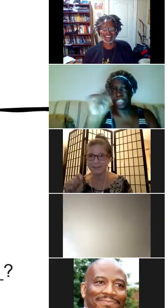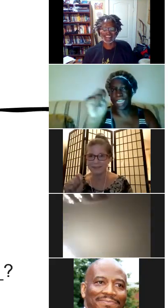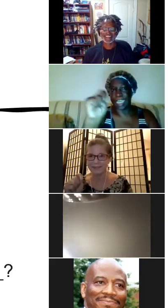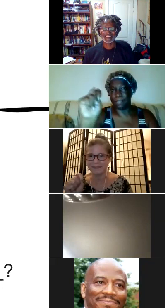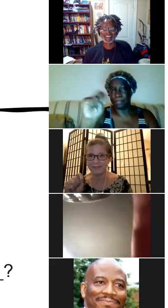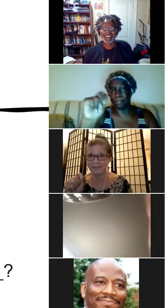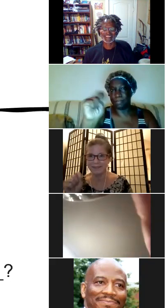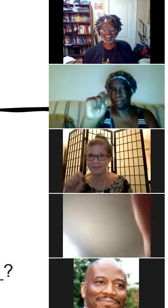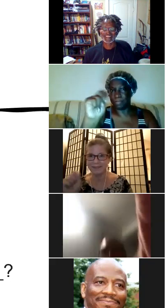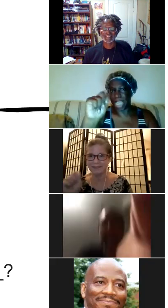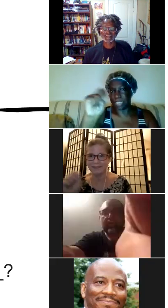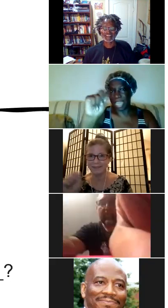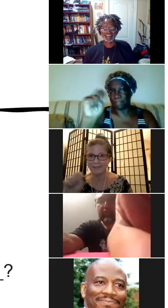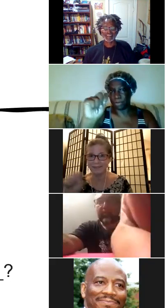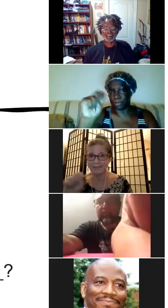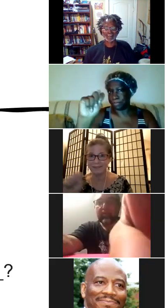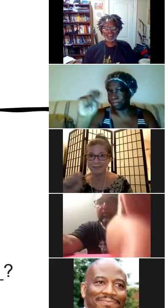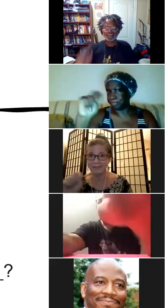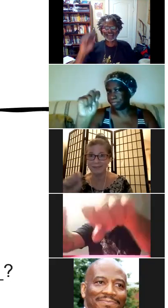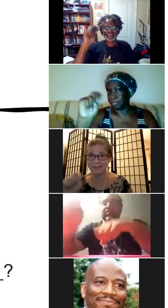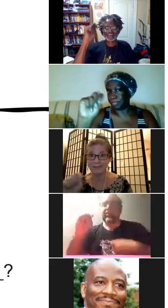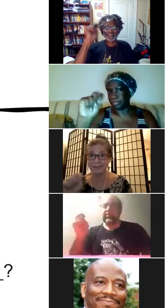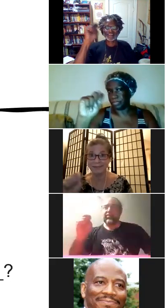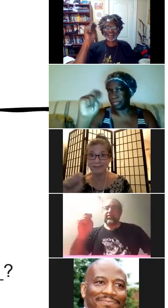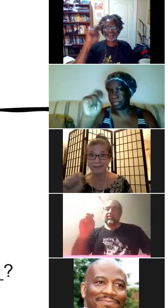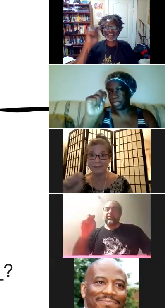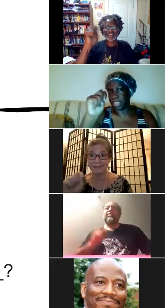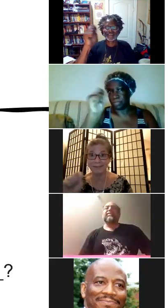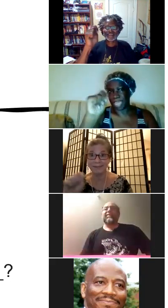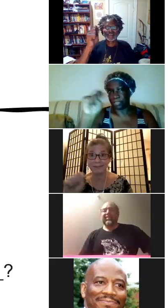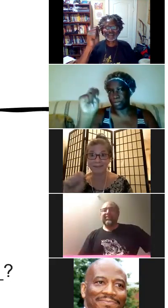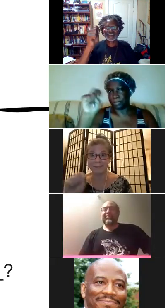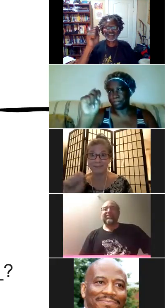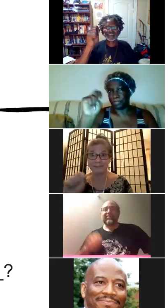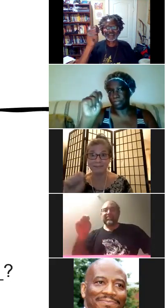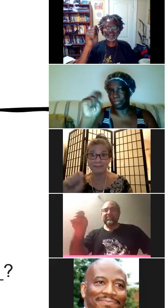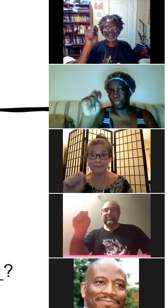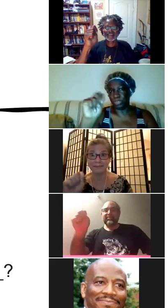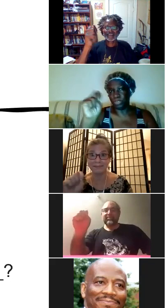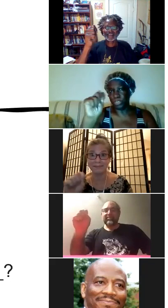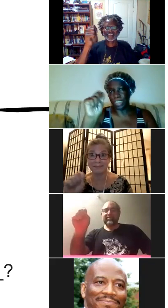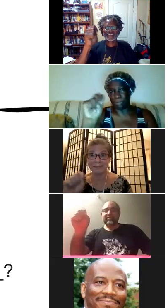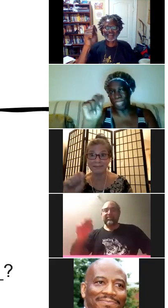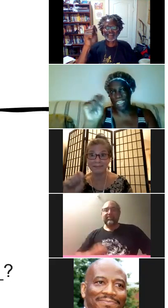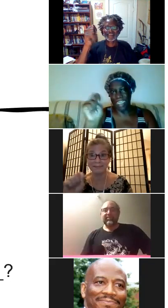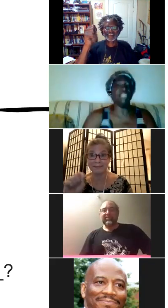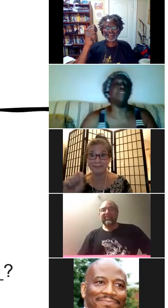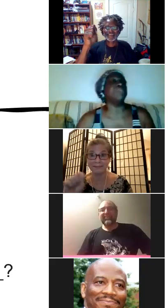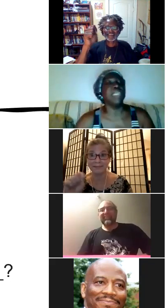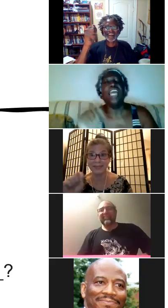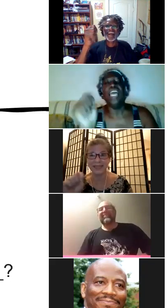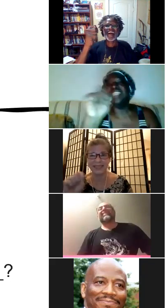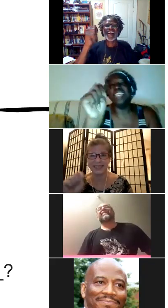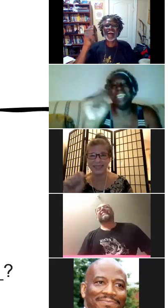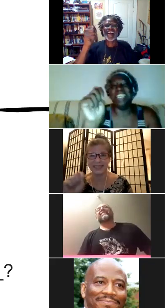And you shake it. That's bathroom. Okay. This is bathroom. Ooh, I gotta pee. No, I'm